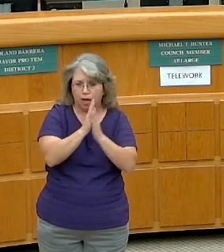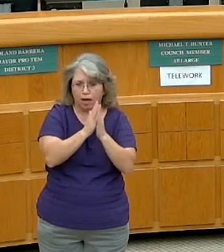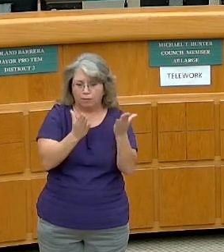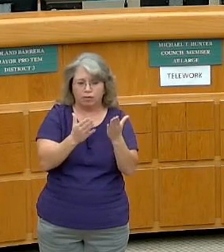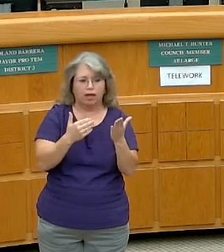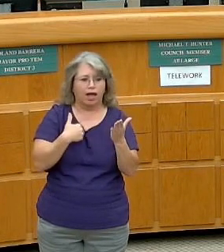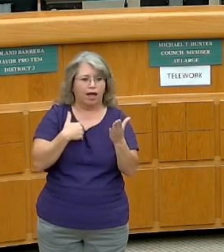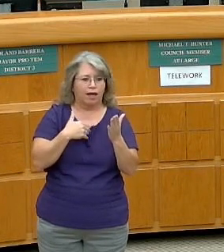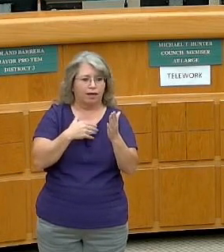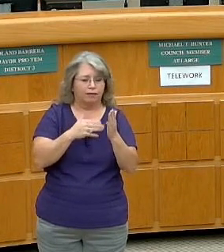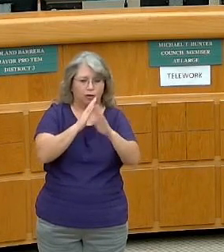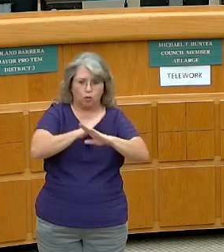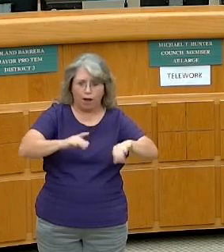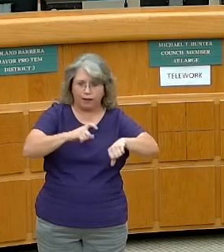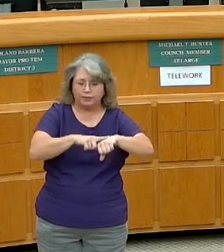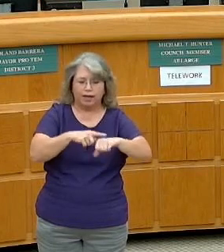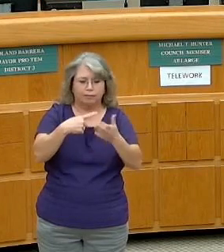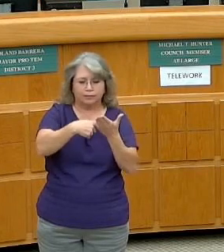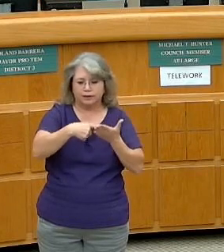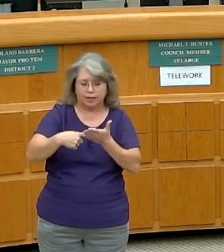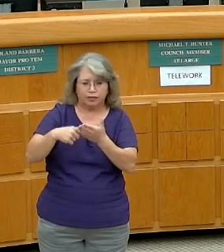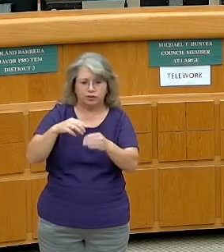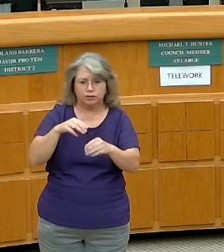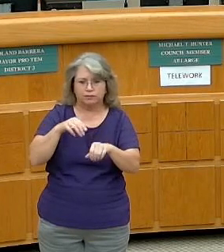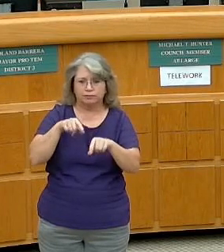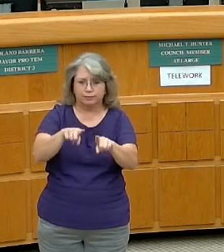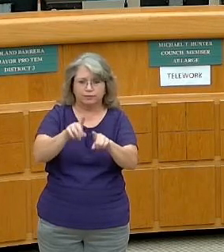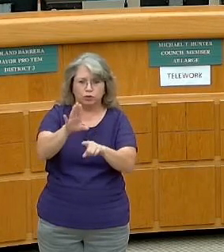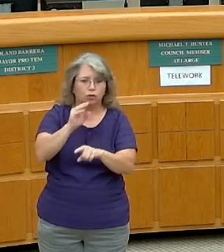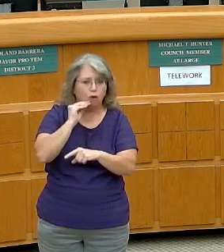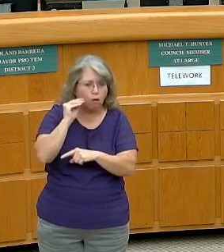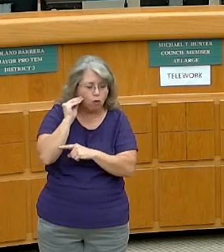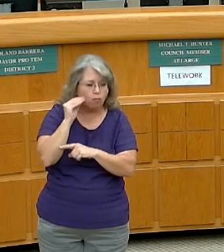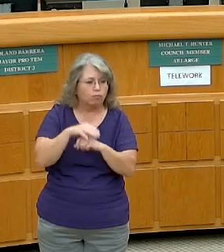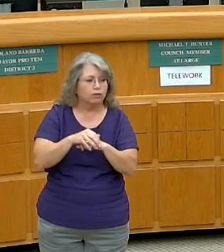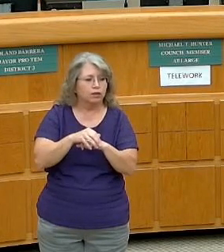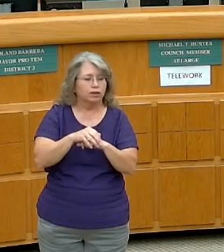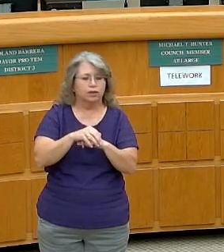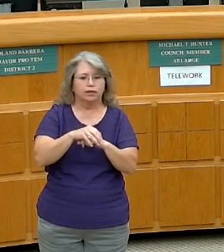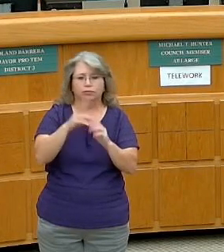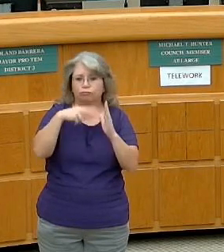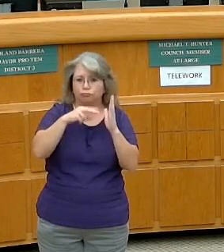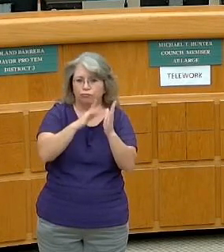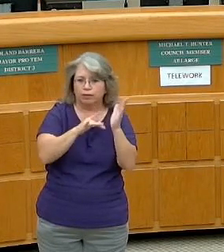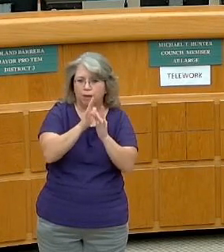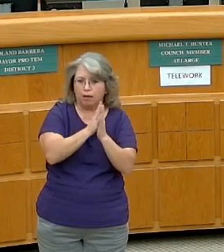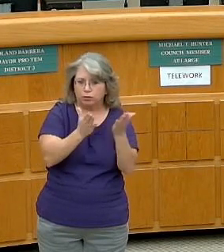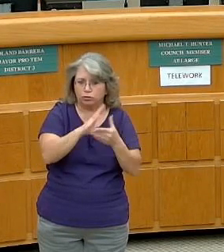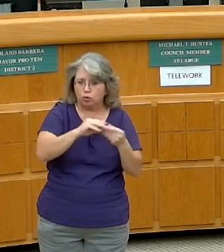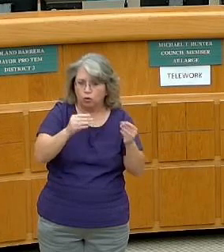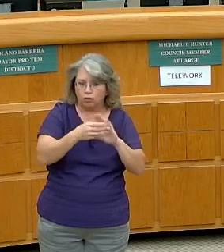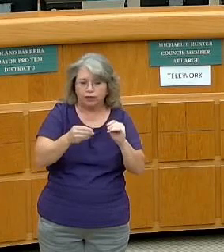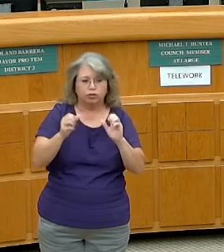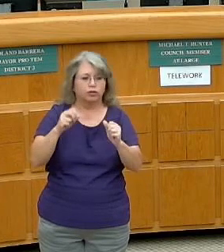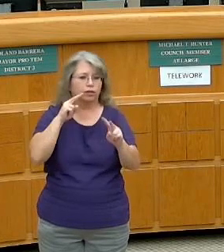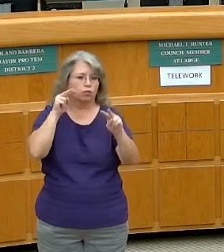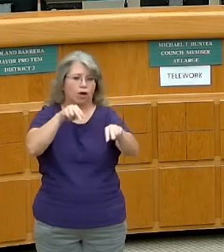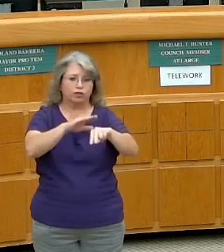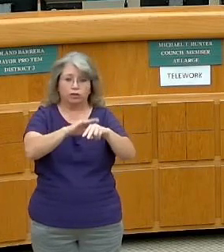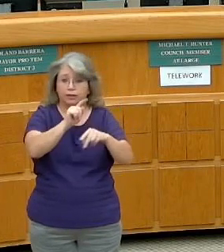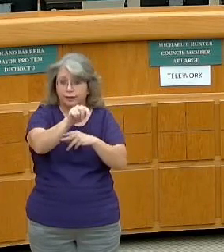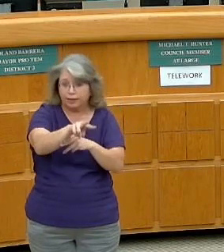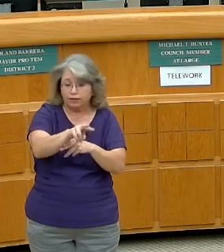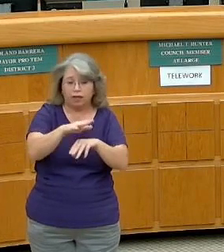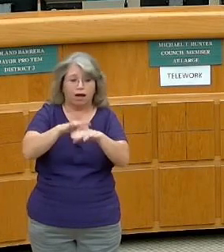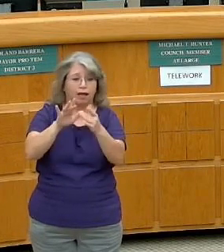discussions at your home. Learn some more and tell some Bible stories and learn a little bit about that. You can watch them on television. You can watch them on the